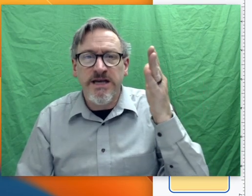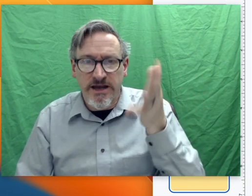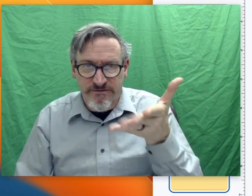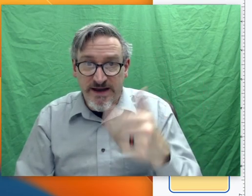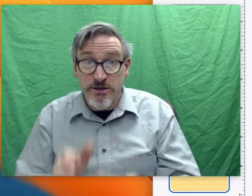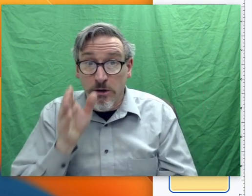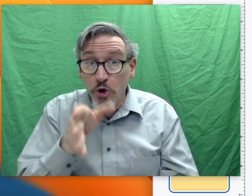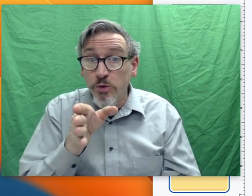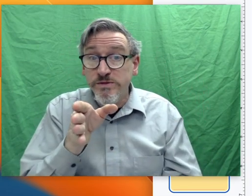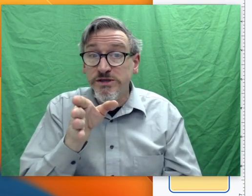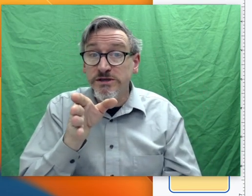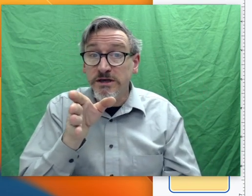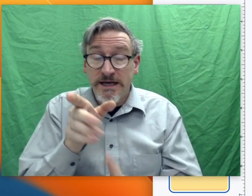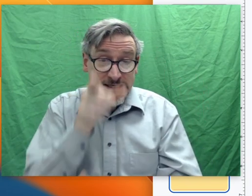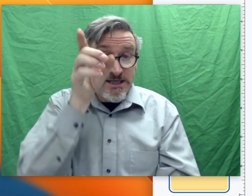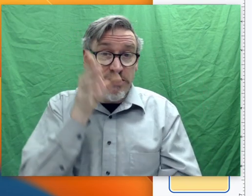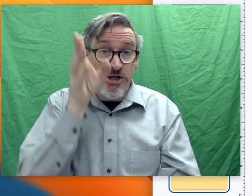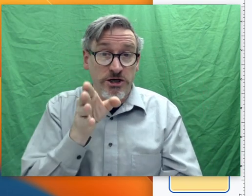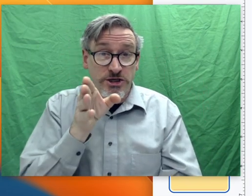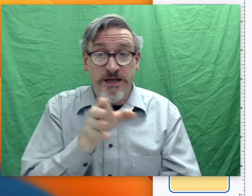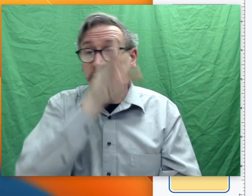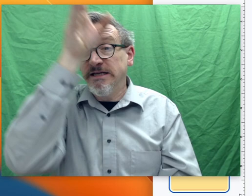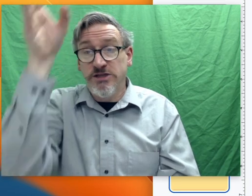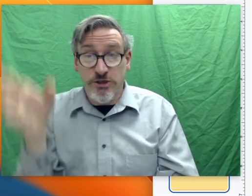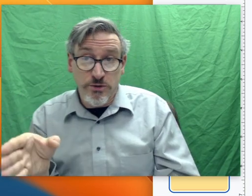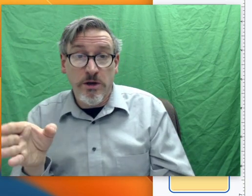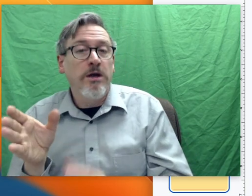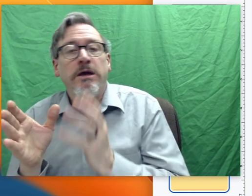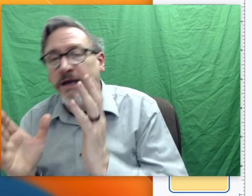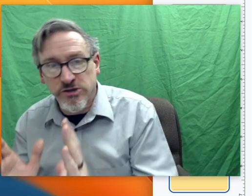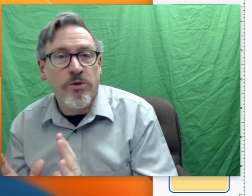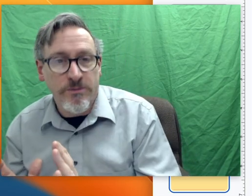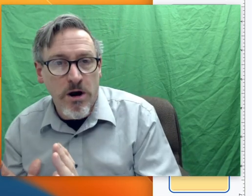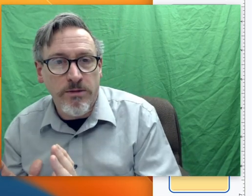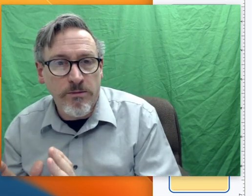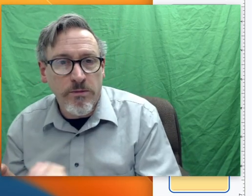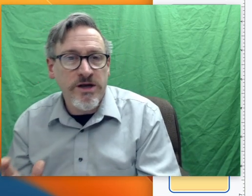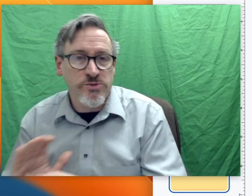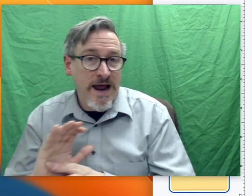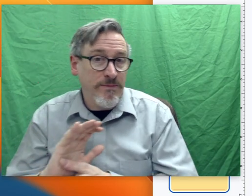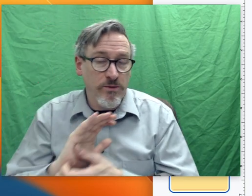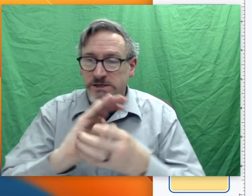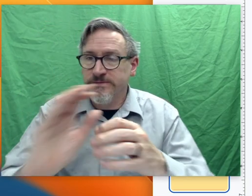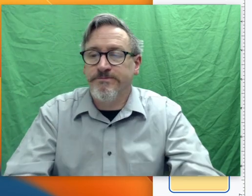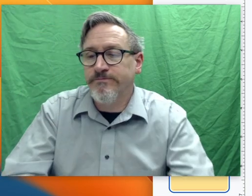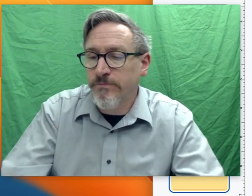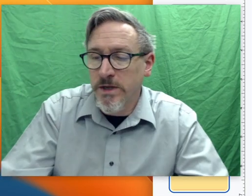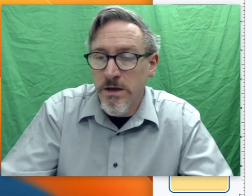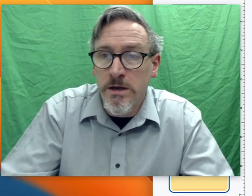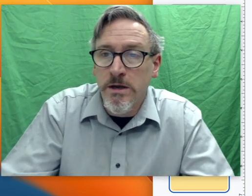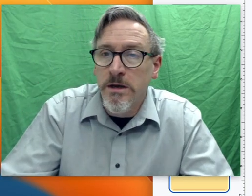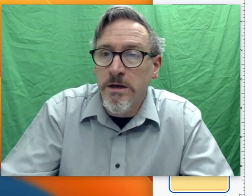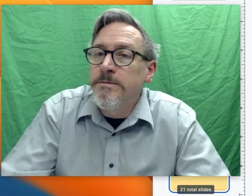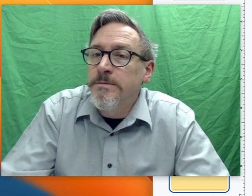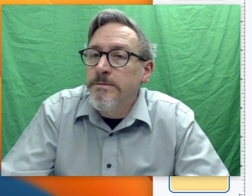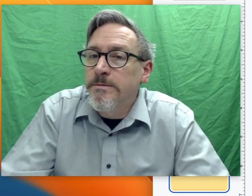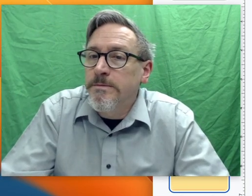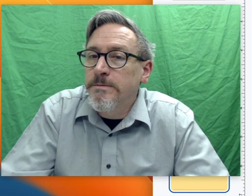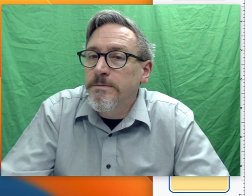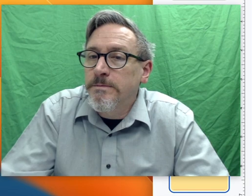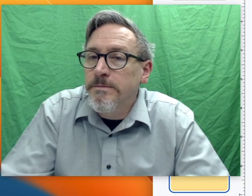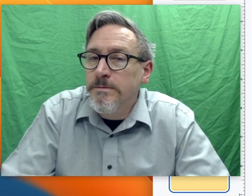event, oops is the conjunction that leads to here's what the problem, here's what happened was.